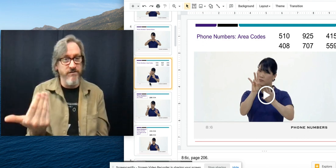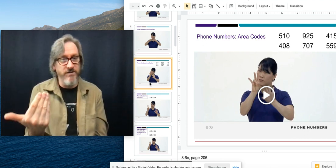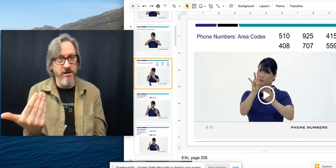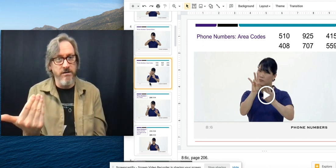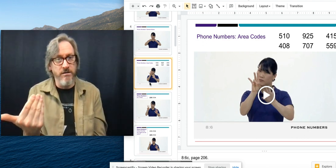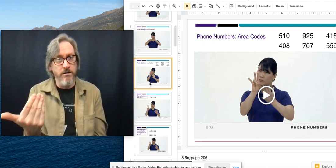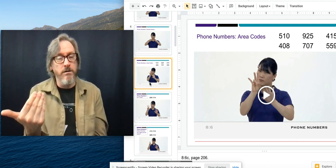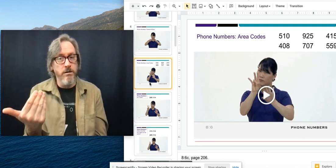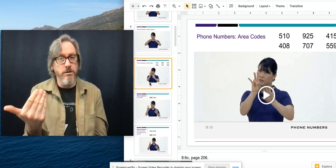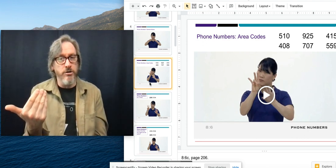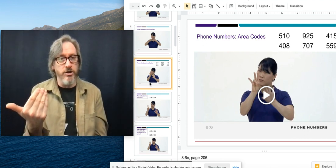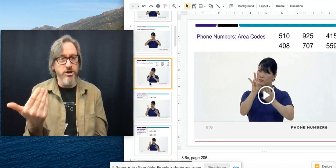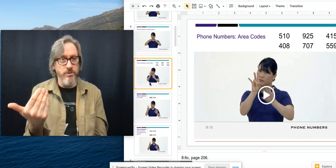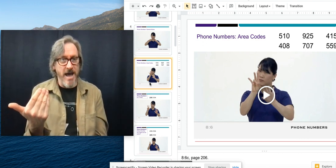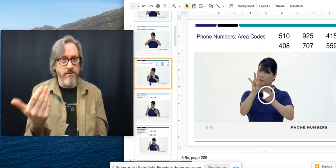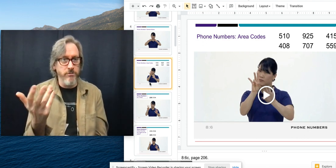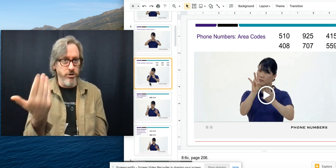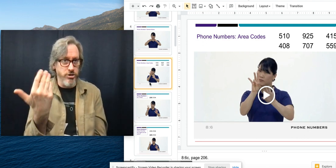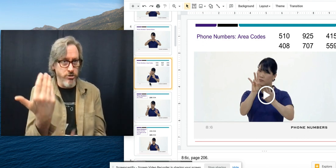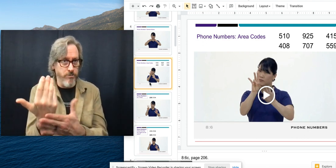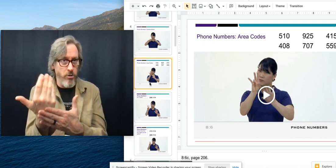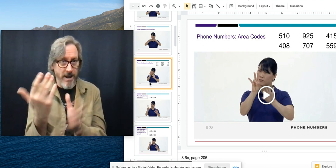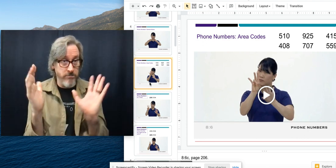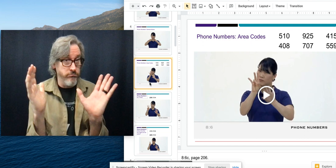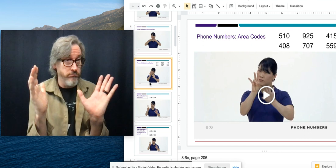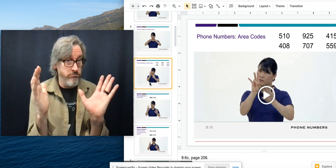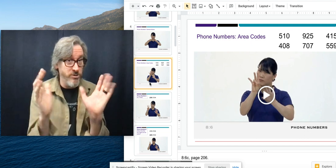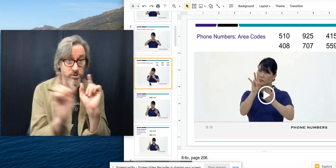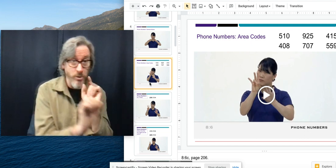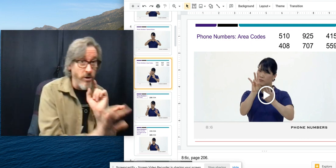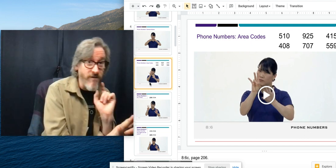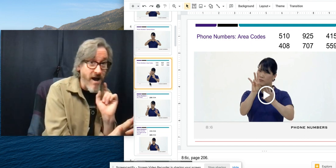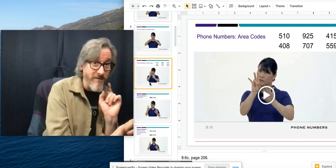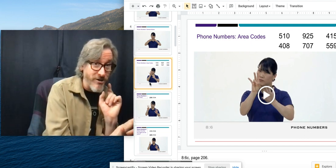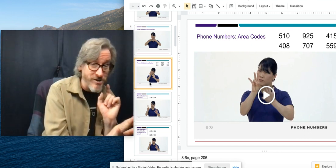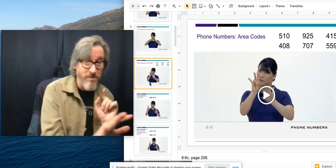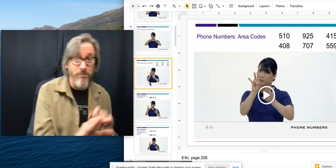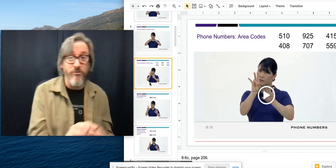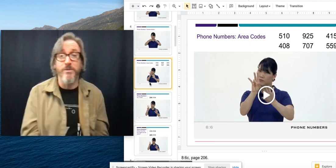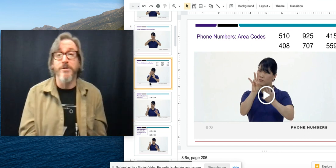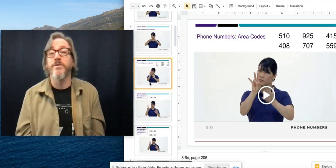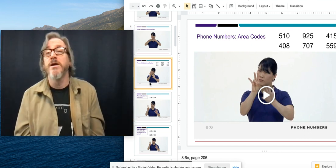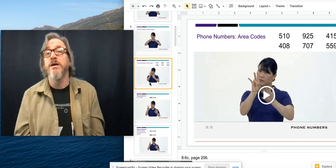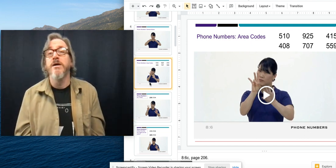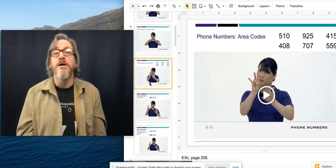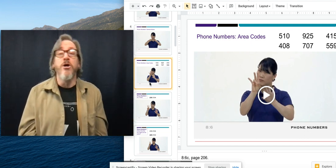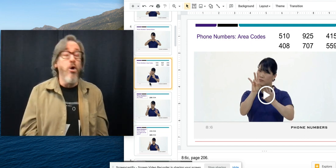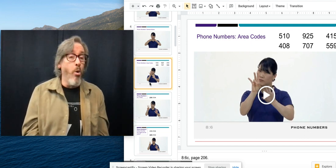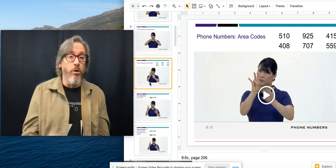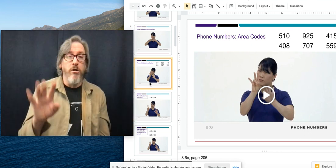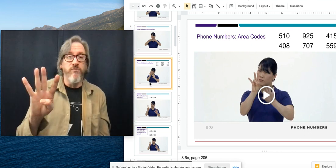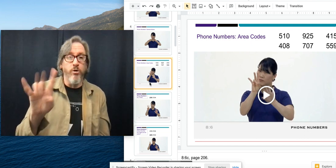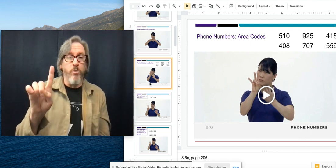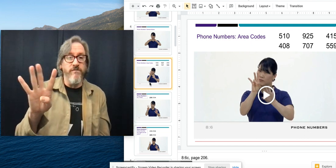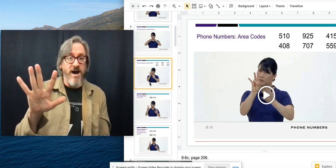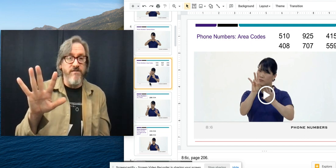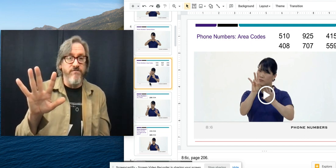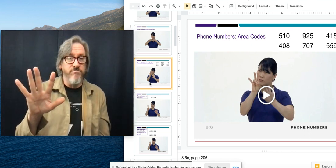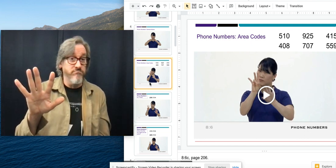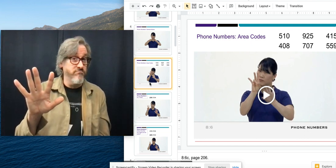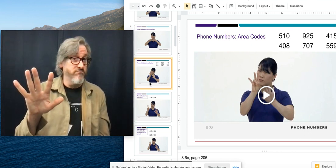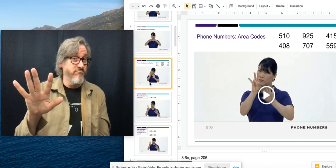14, 15, you're going to do that. You're going to turn palm back. So it's only 1 to 5 that goes palm forward. Or